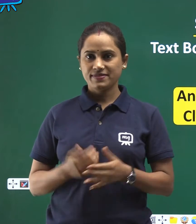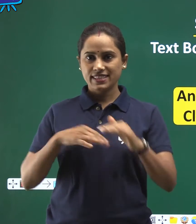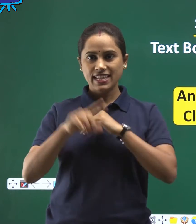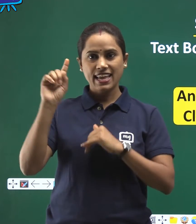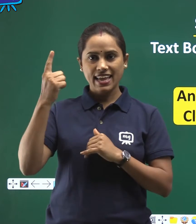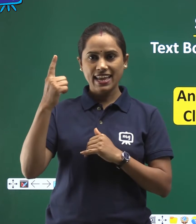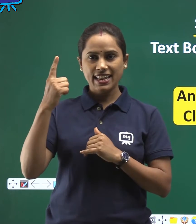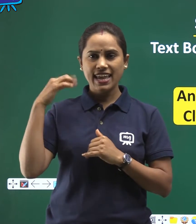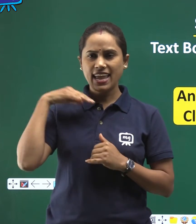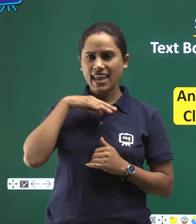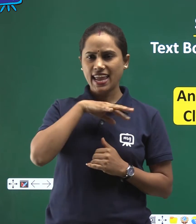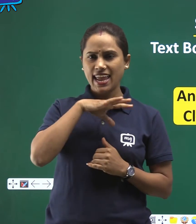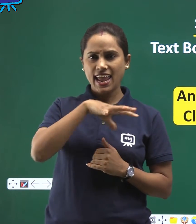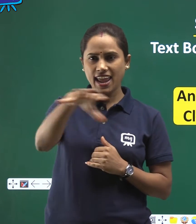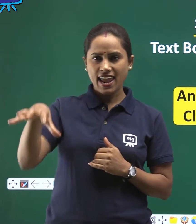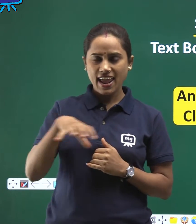in a Slum.